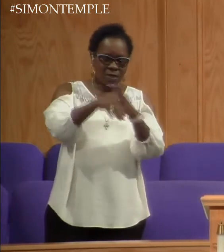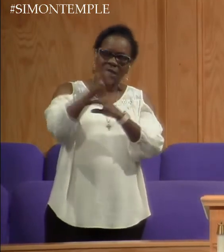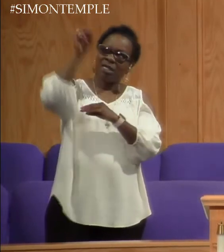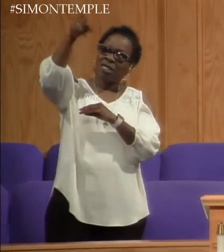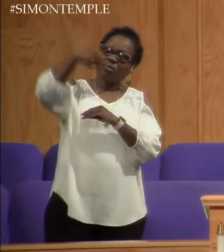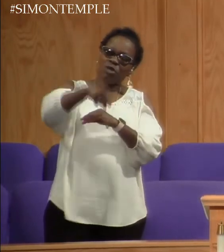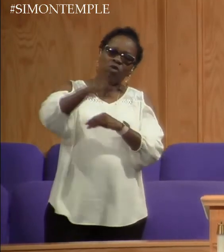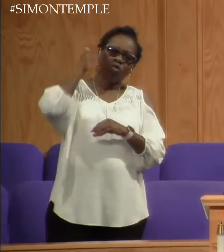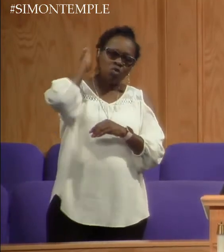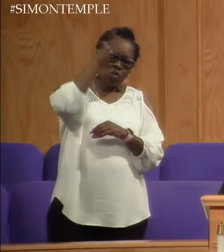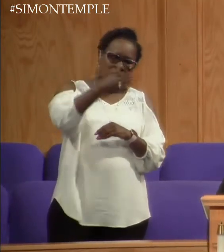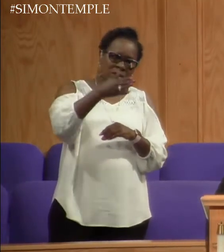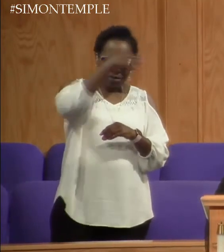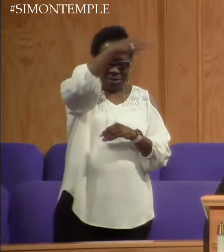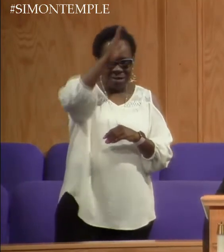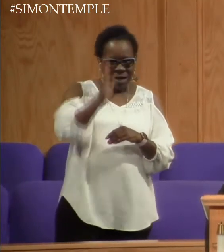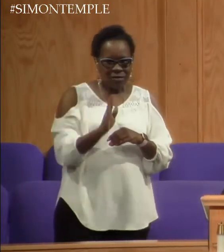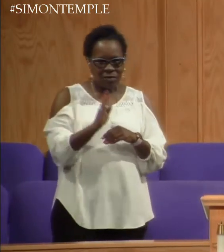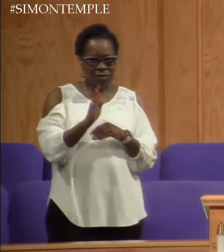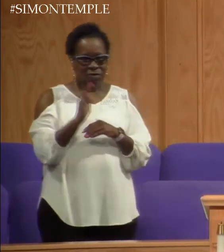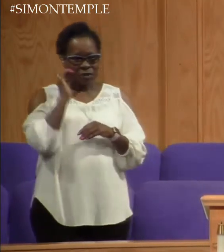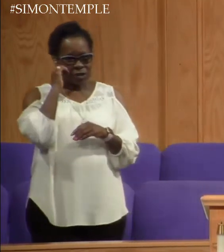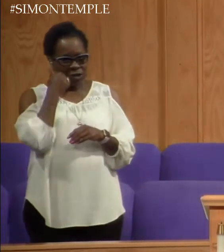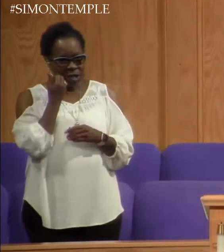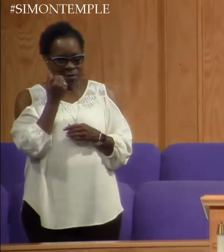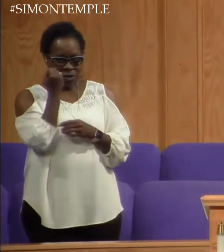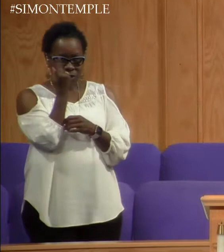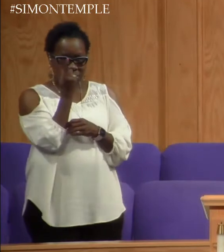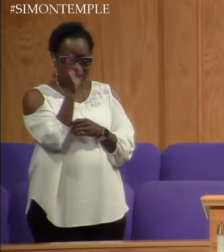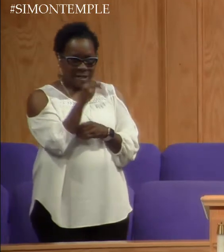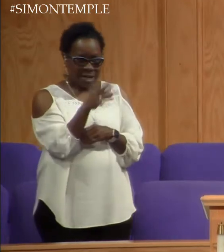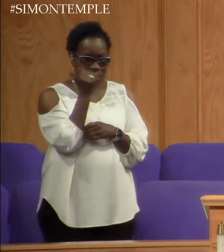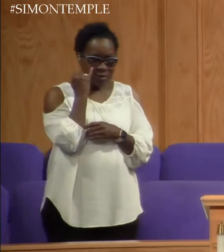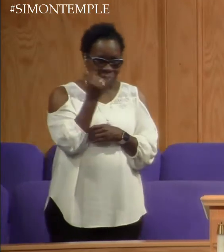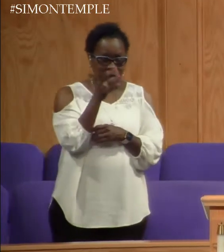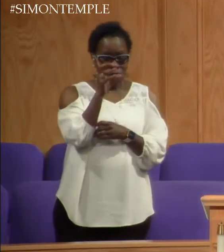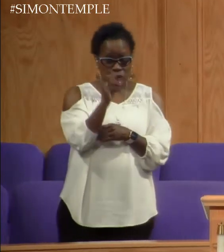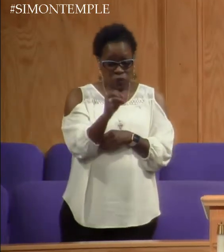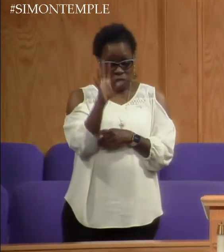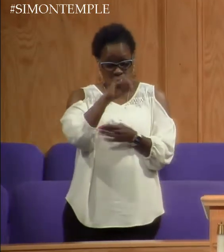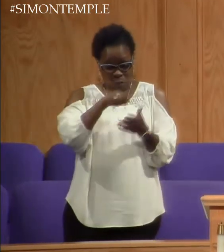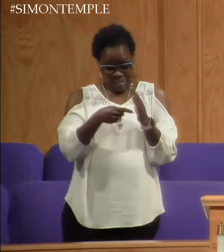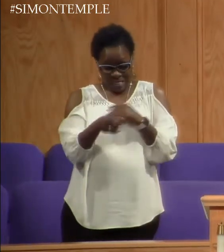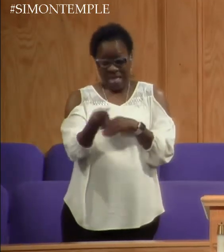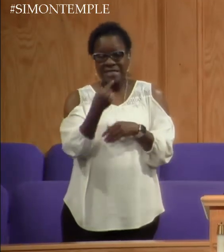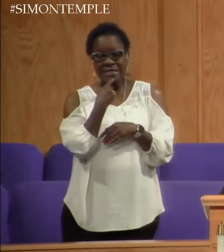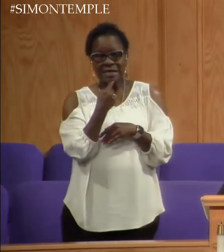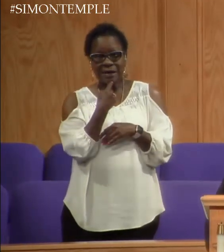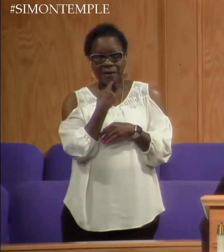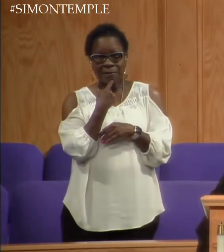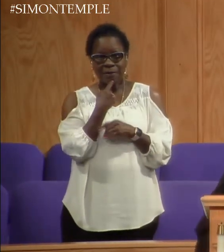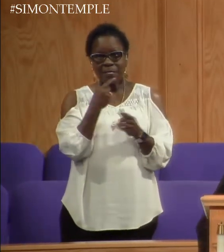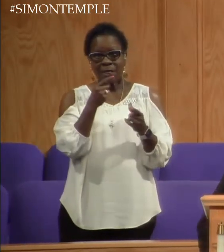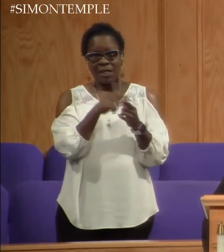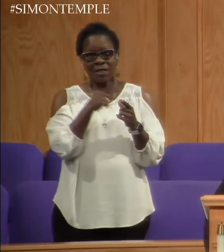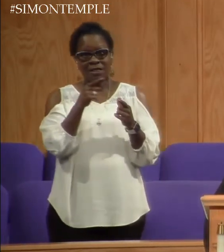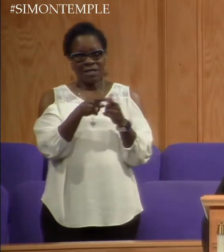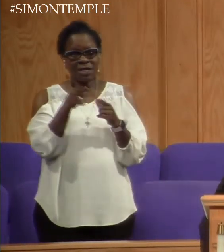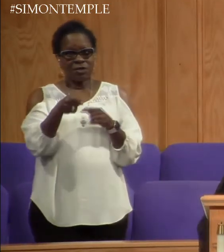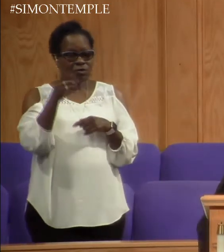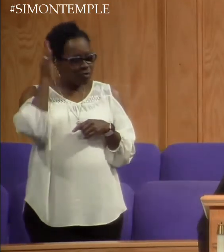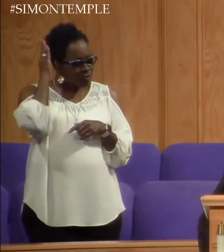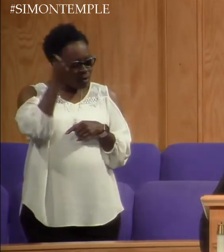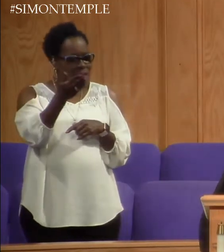can be certain of that. Understand something. If you do what Romans 10:9-10 instructs you to do, then uncertainty